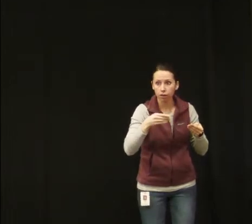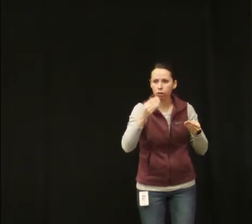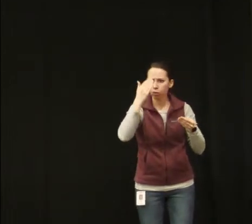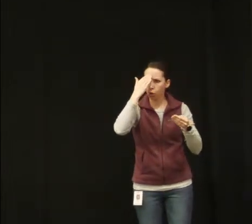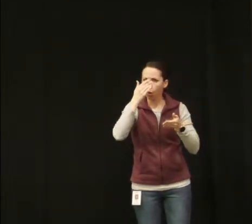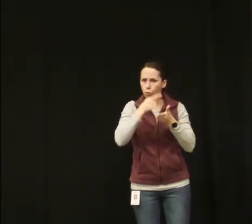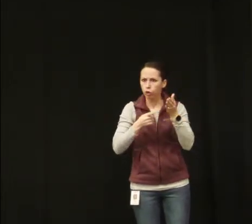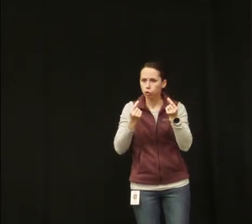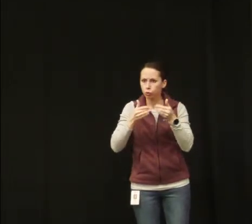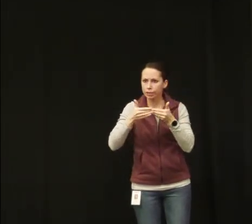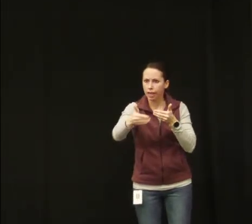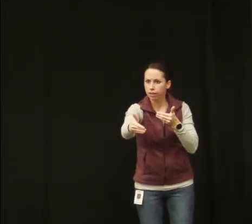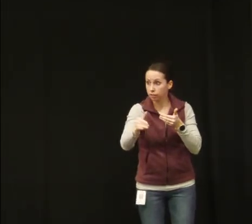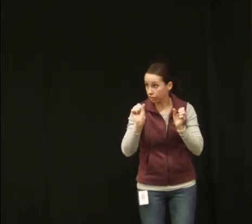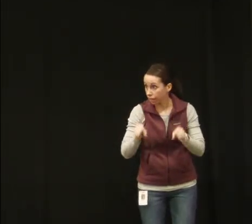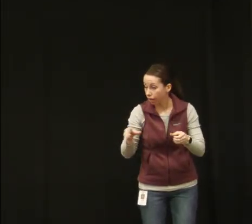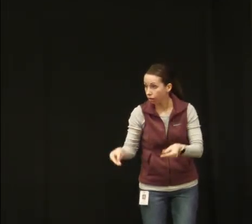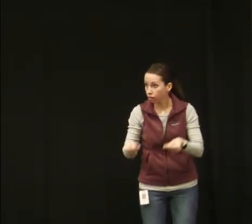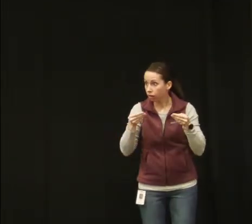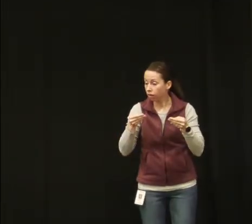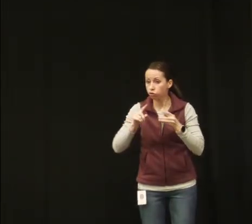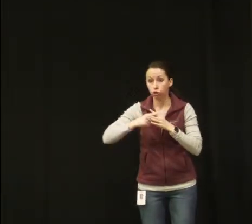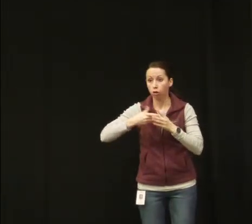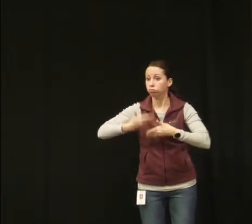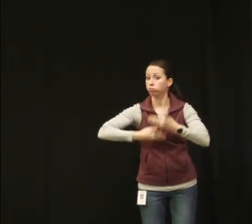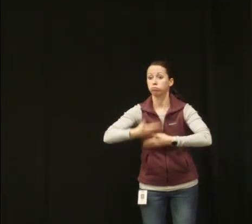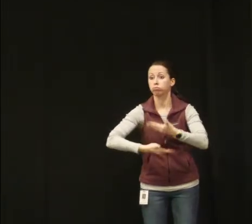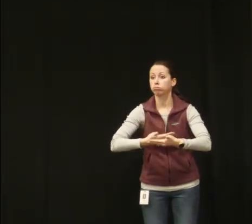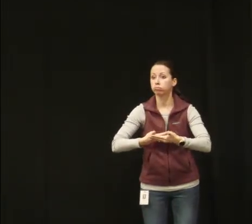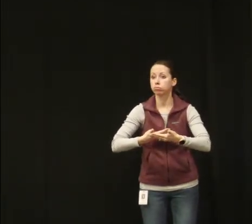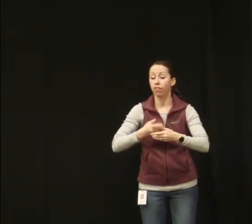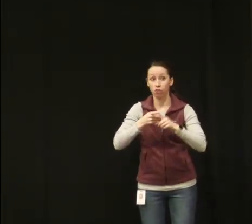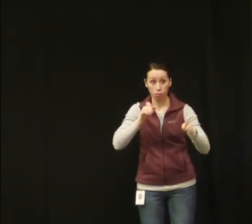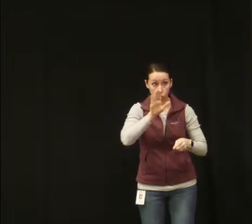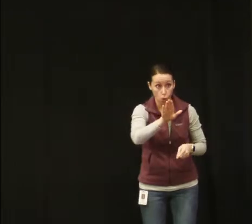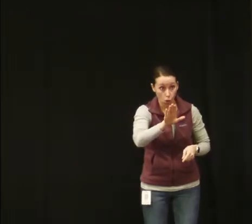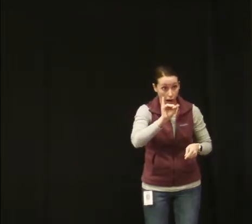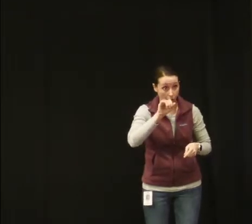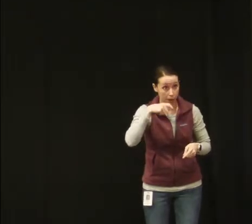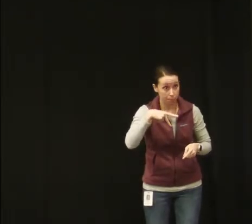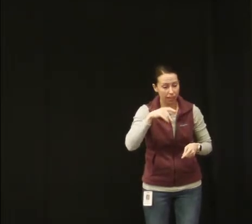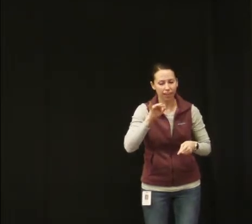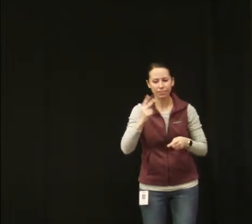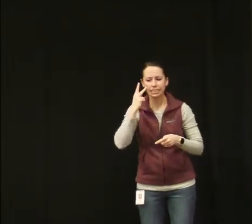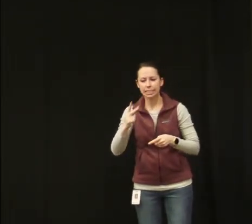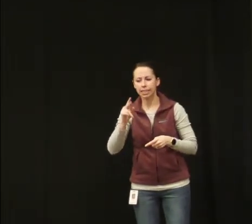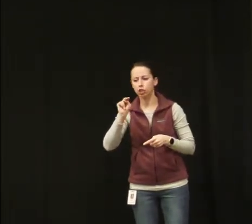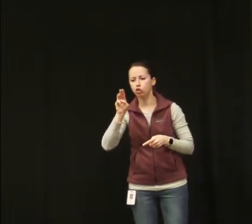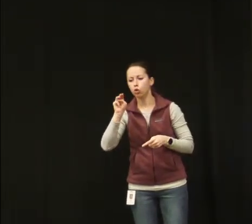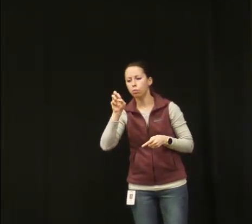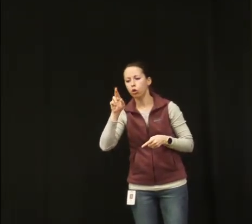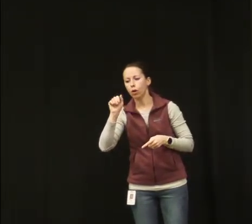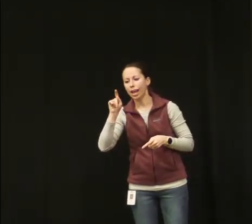and implement the IEP so that they knew, like if it's numerator and denominator as well, or